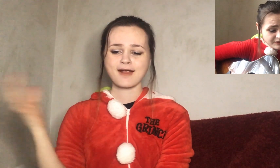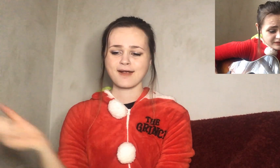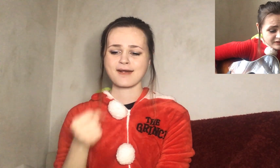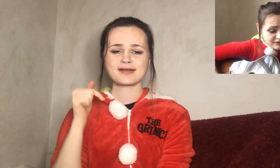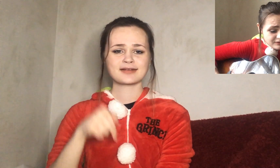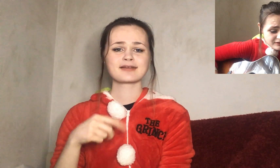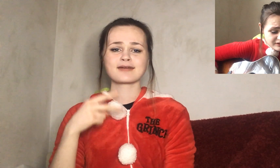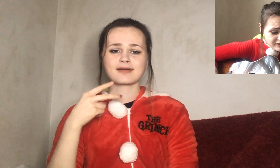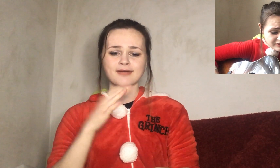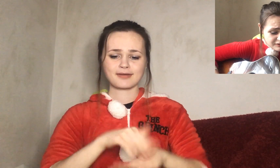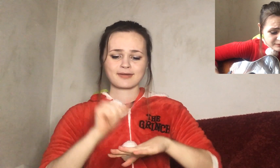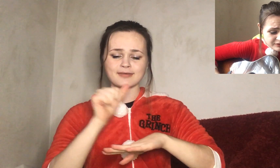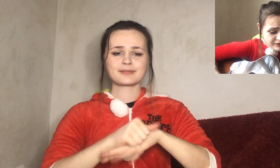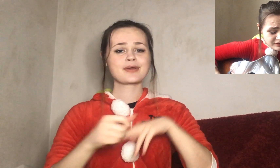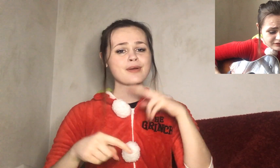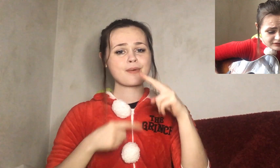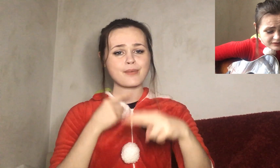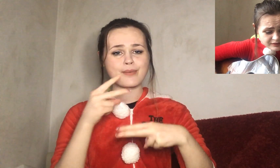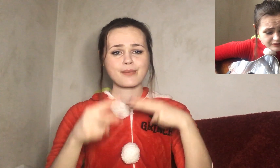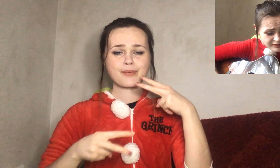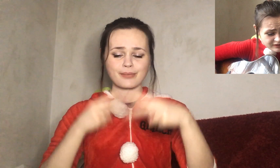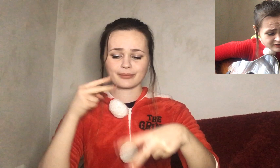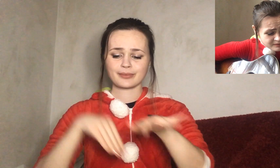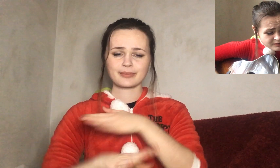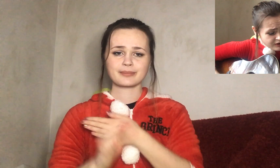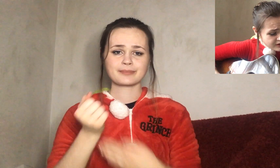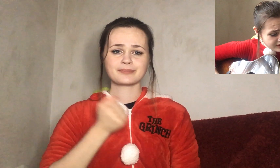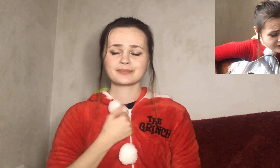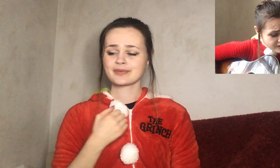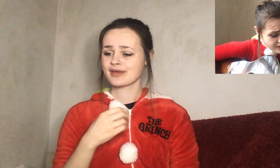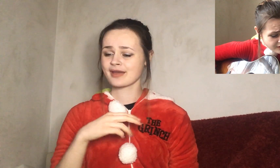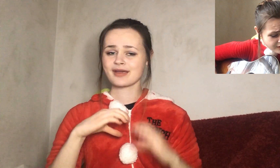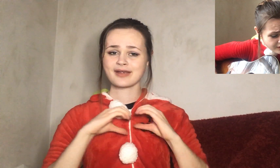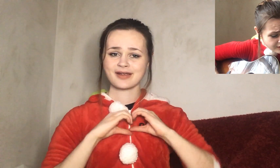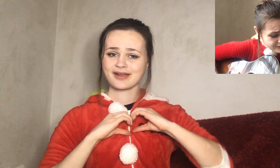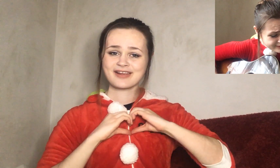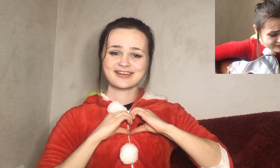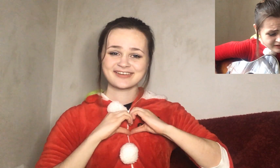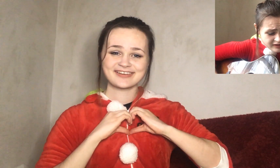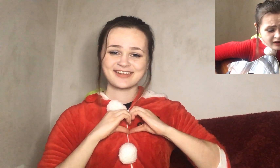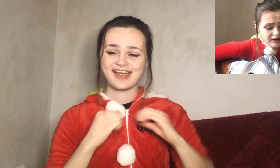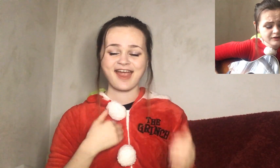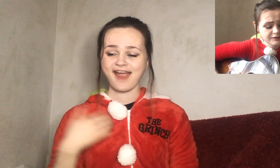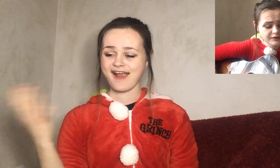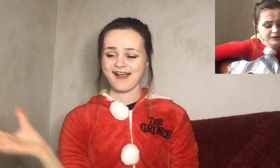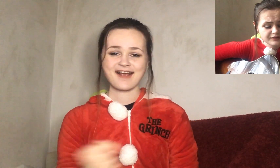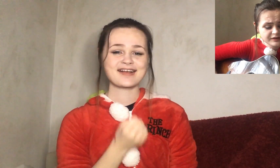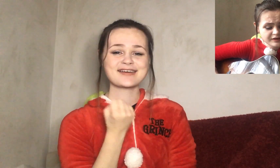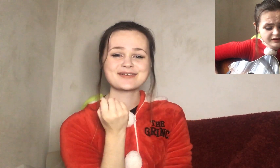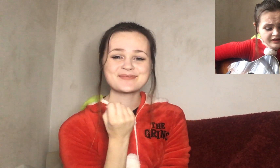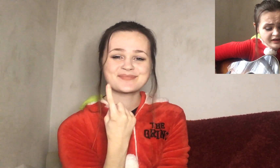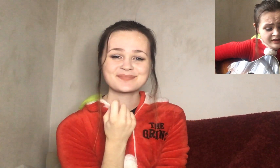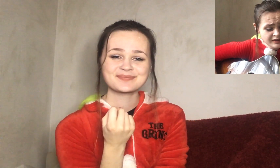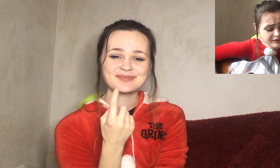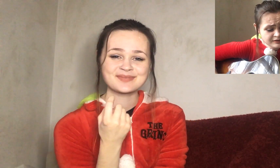I've got this Christmas song in my heart. I've got